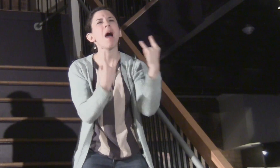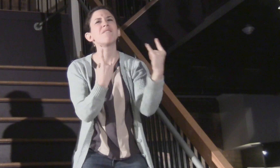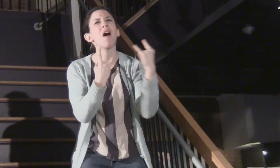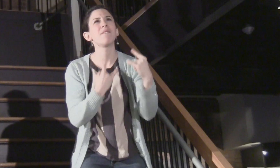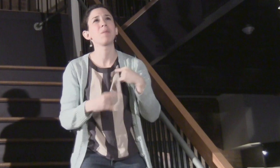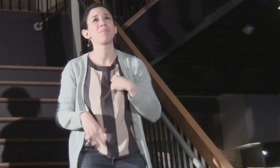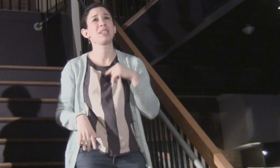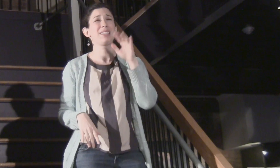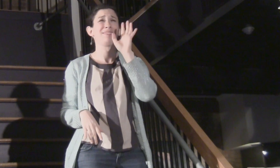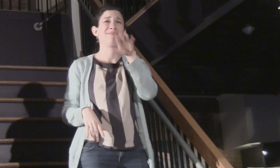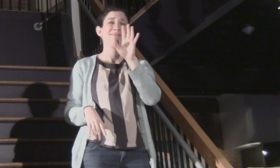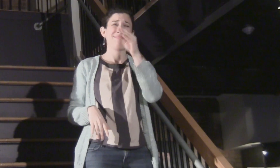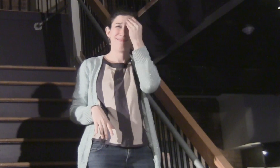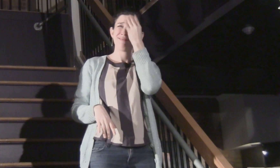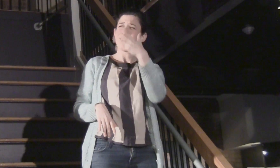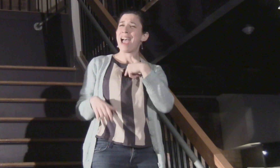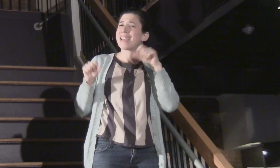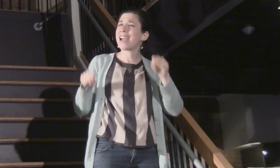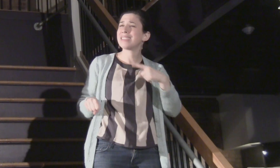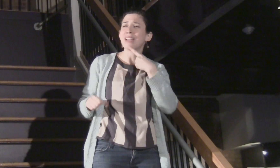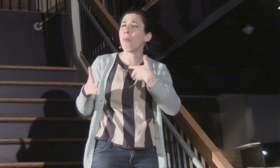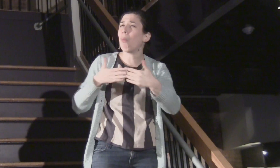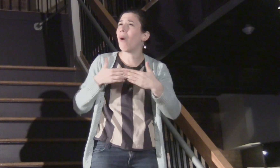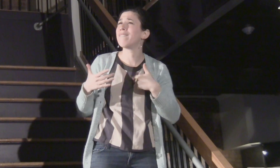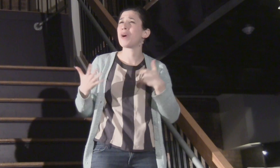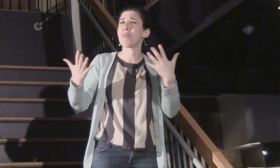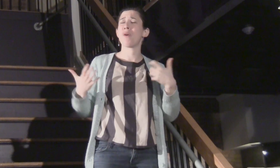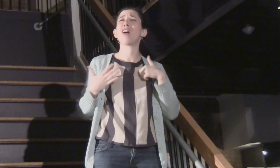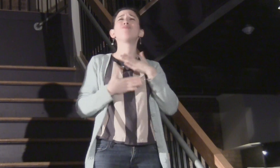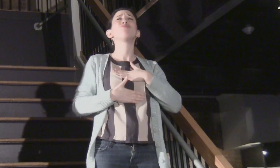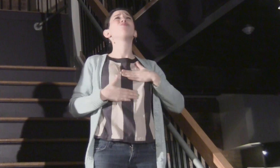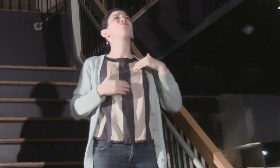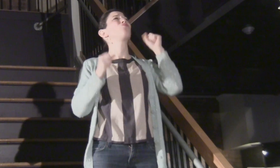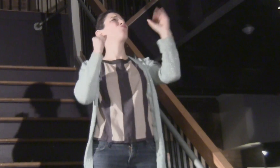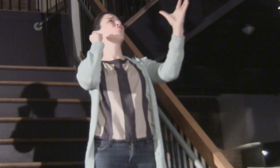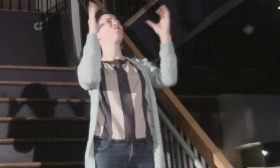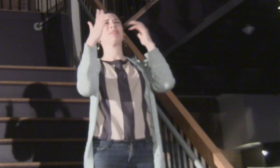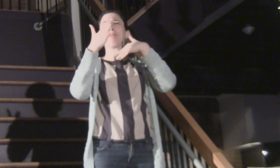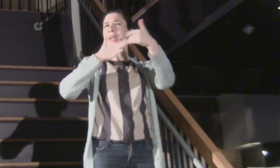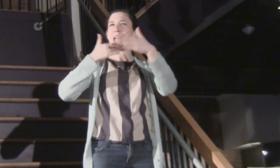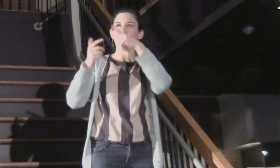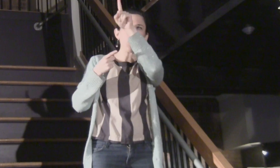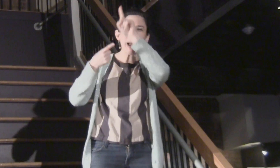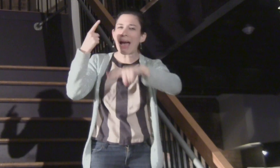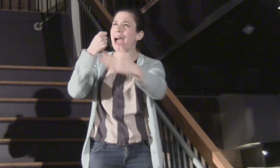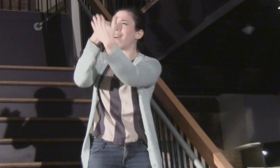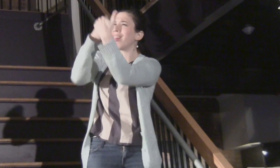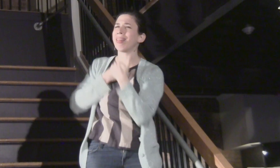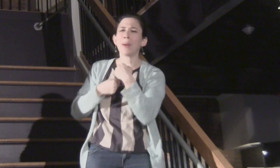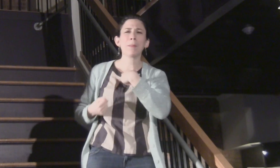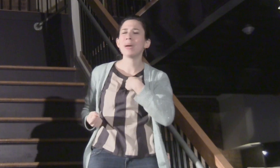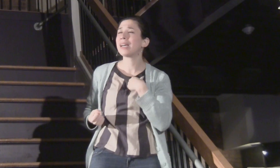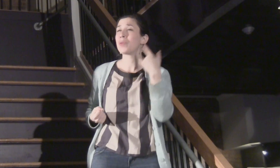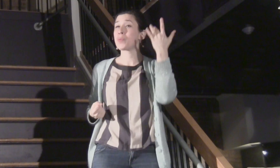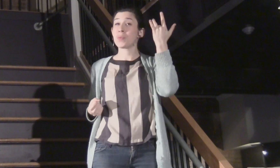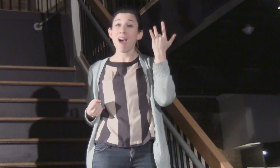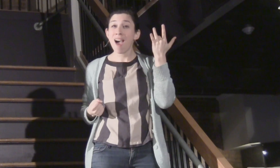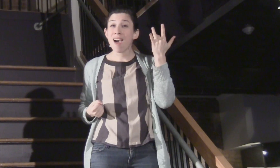last time will be, this will be the last time. He says, I can do whatever you want. Enjoy yourself. Because you can't get to me